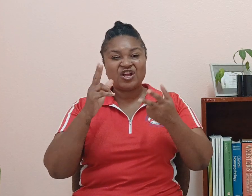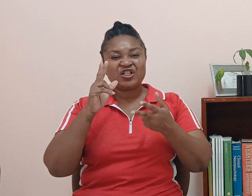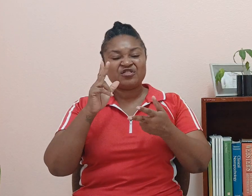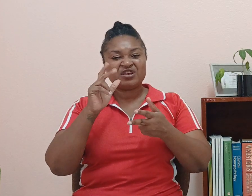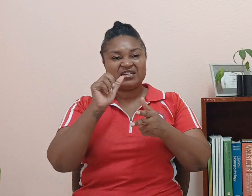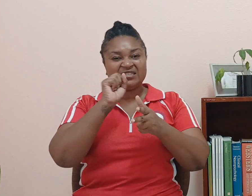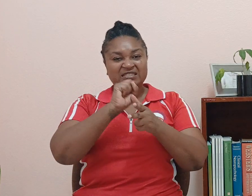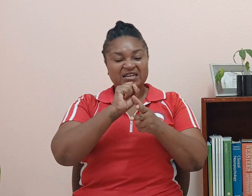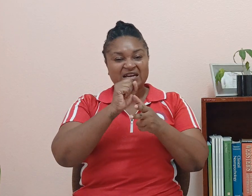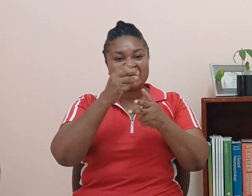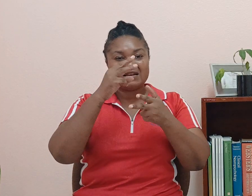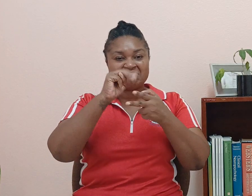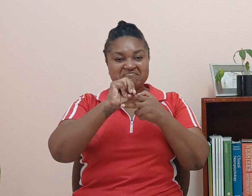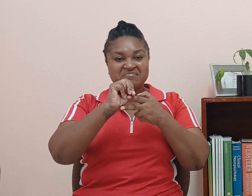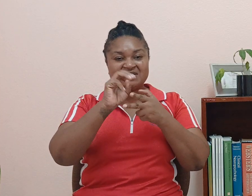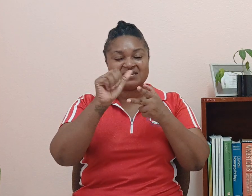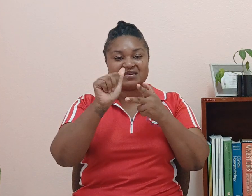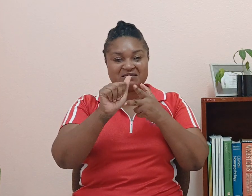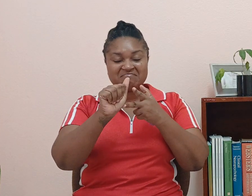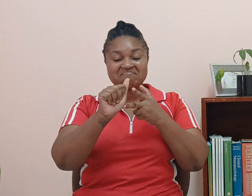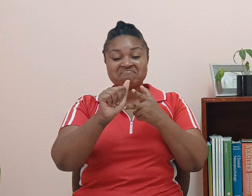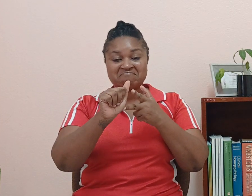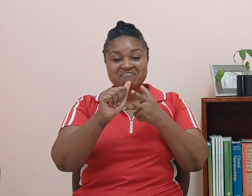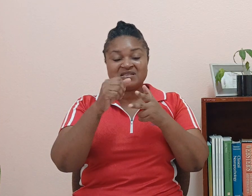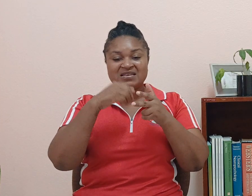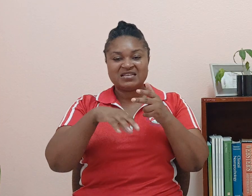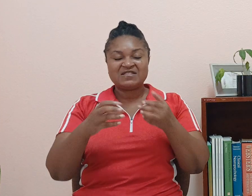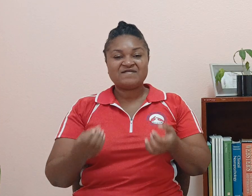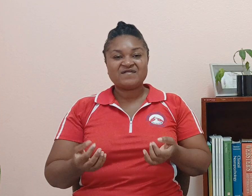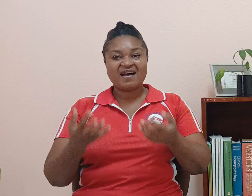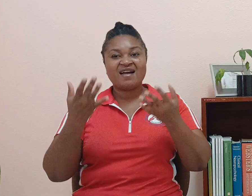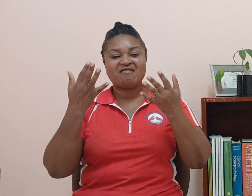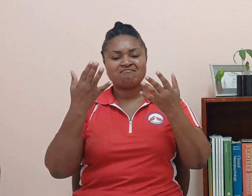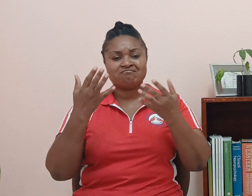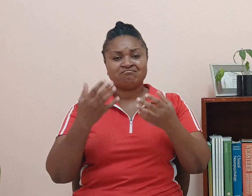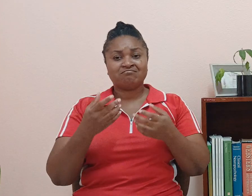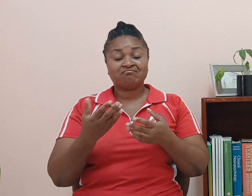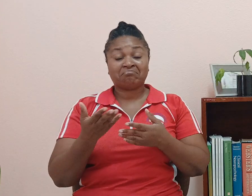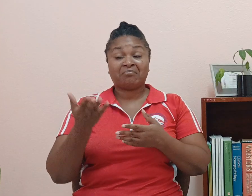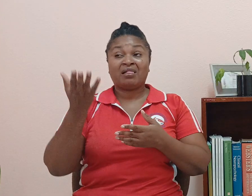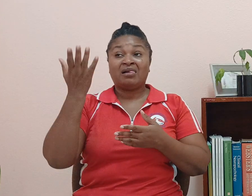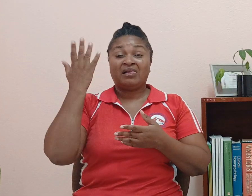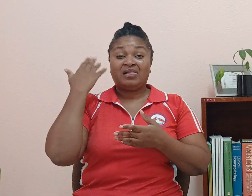There were once three young Jewish men named Shadrach,